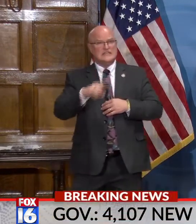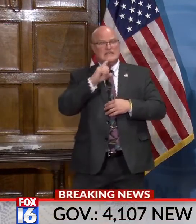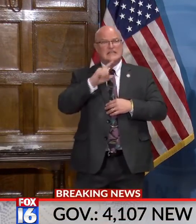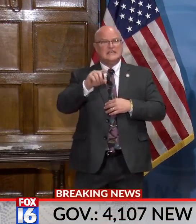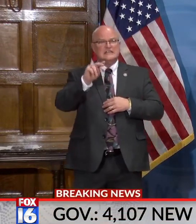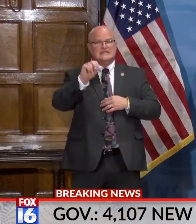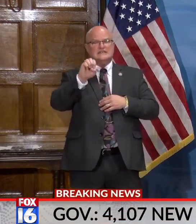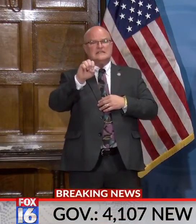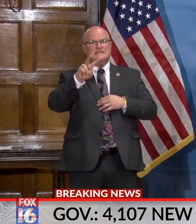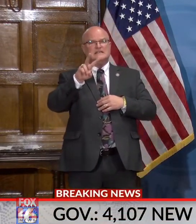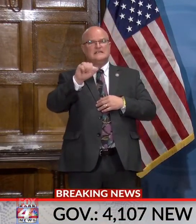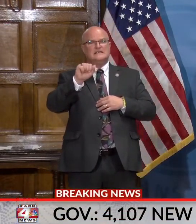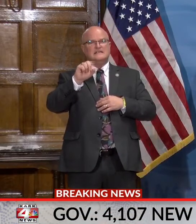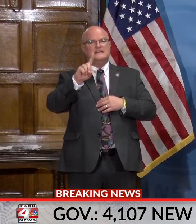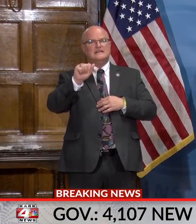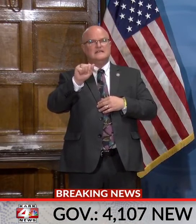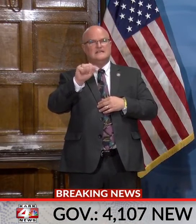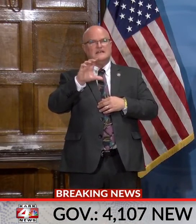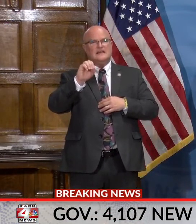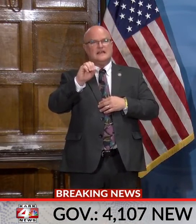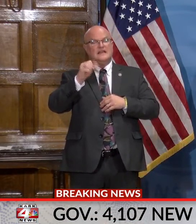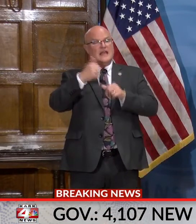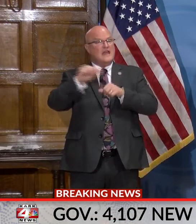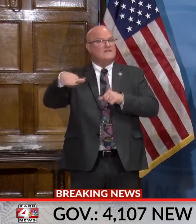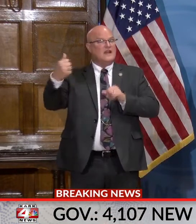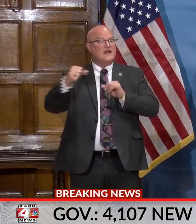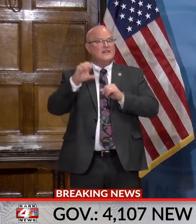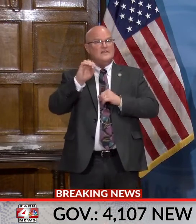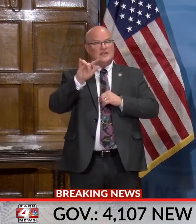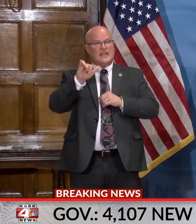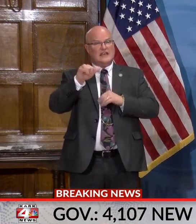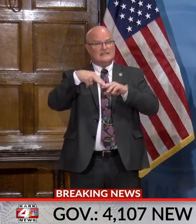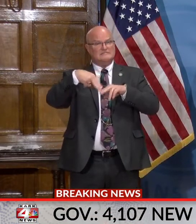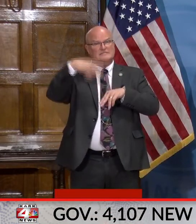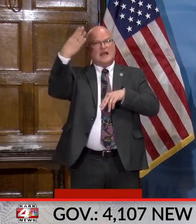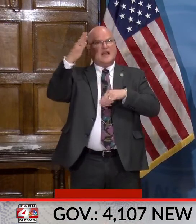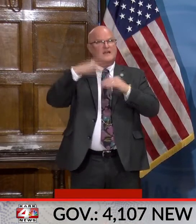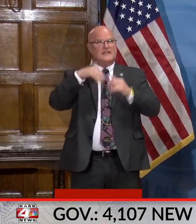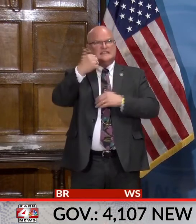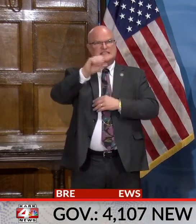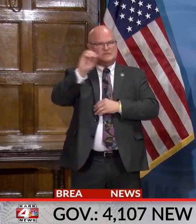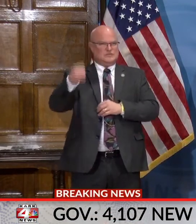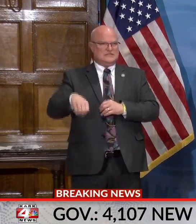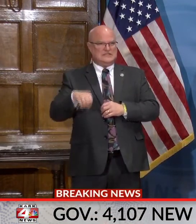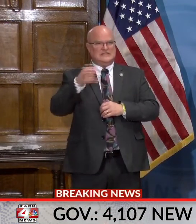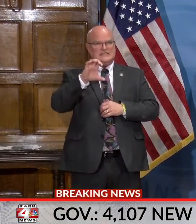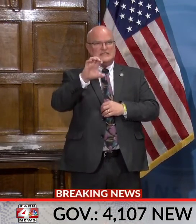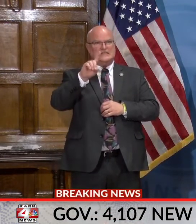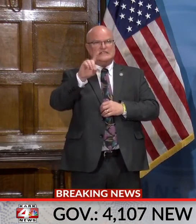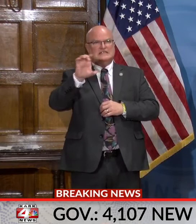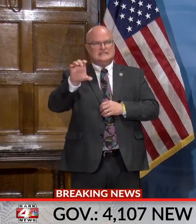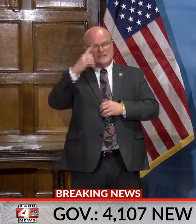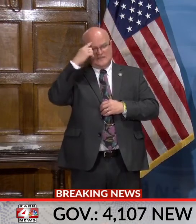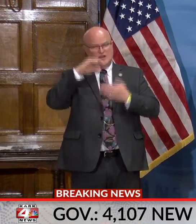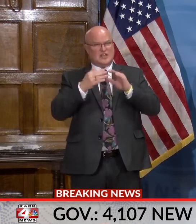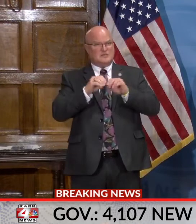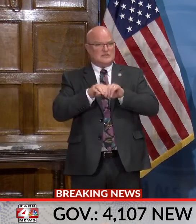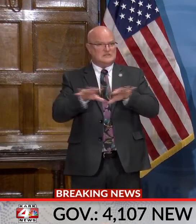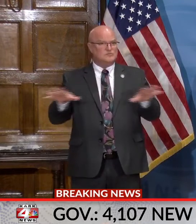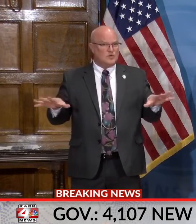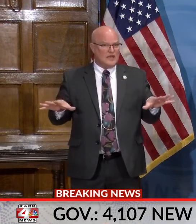County. Every other county in Arkansas is above that 10% CDC recommendation for community spread.